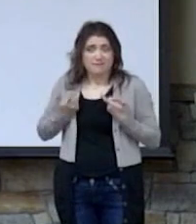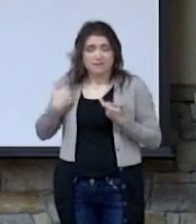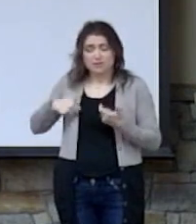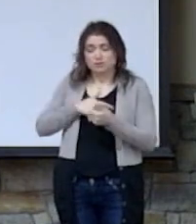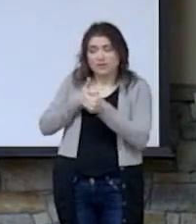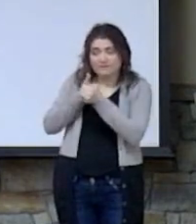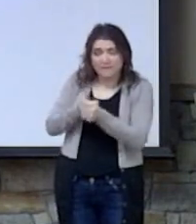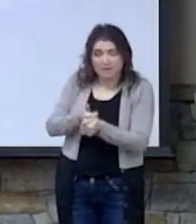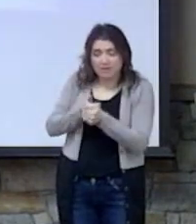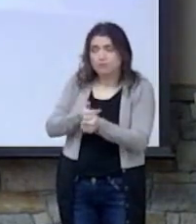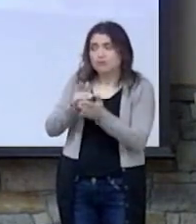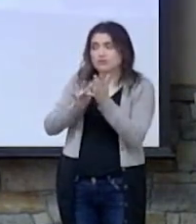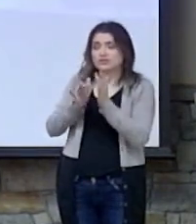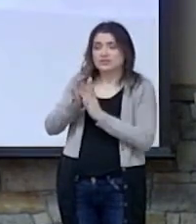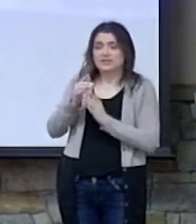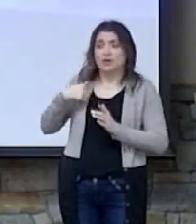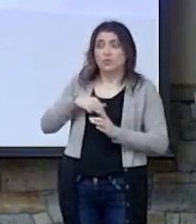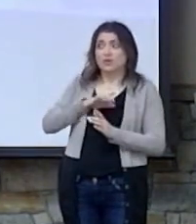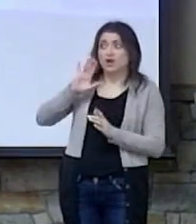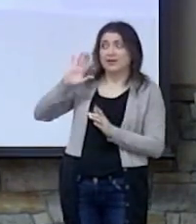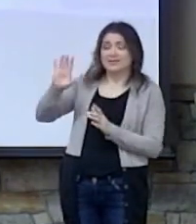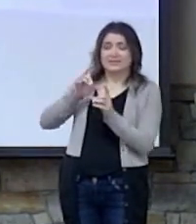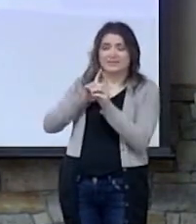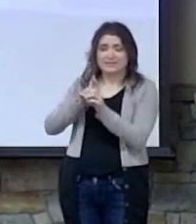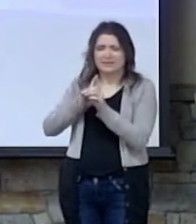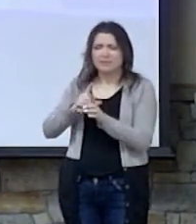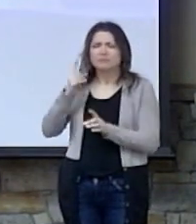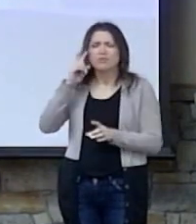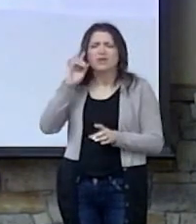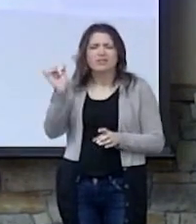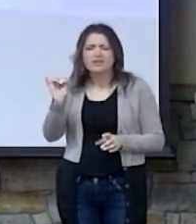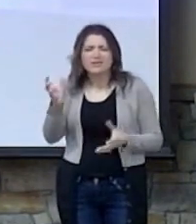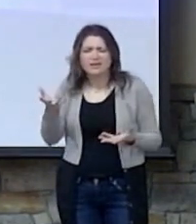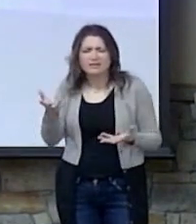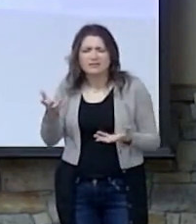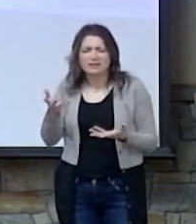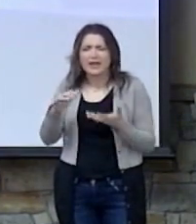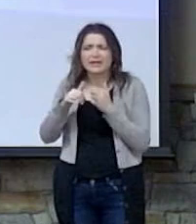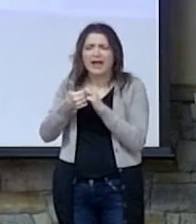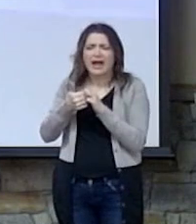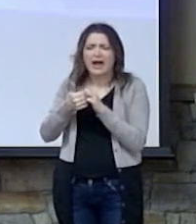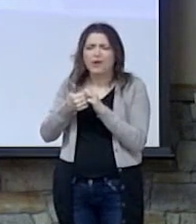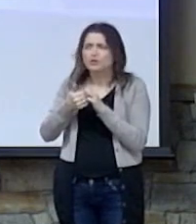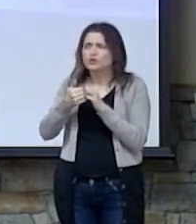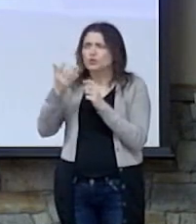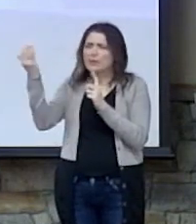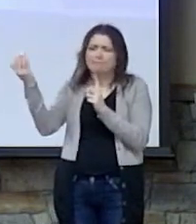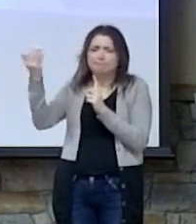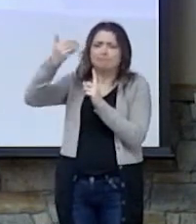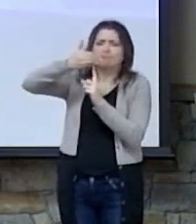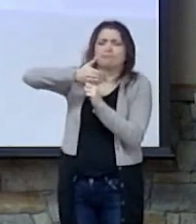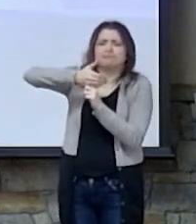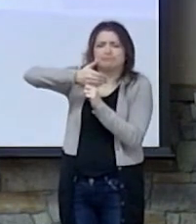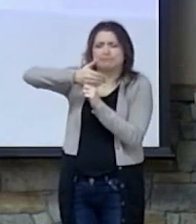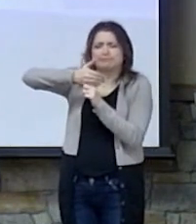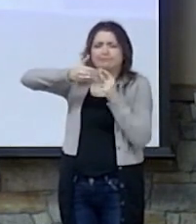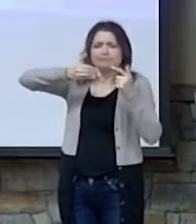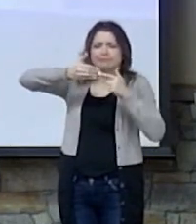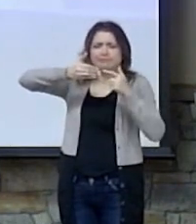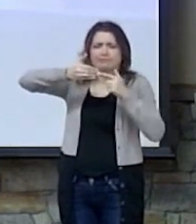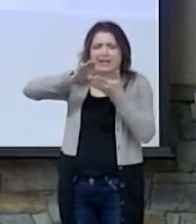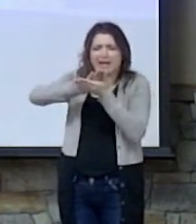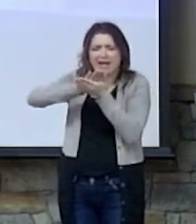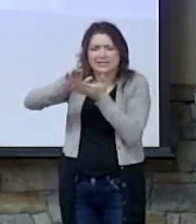His disciples. But what does it look like, and how are we to put on this idea of kindness and live it out in our